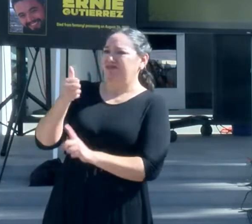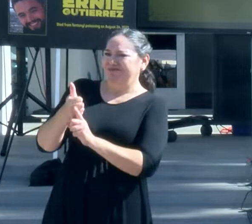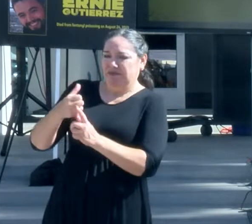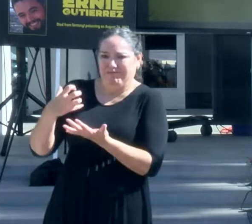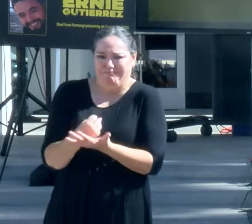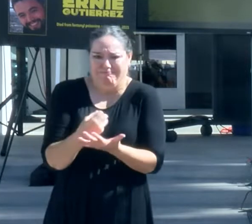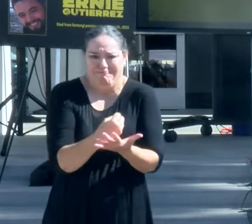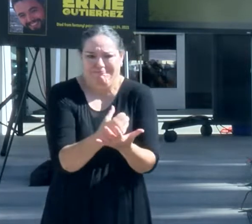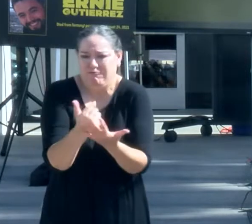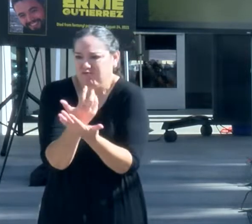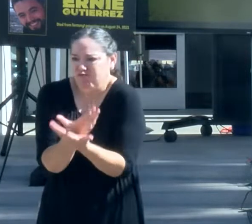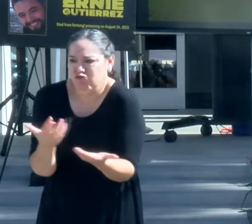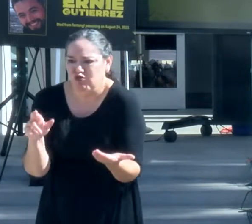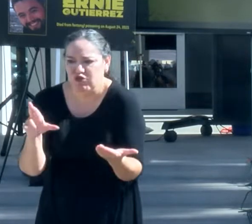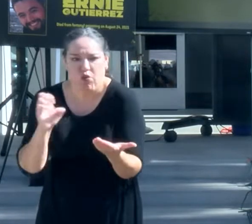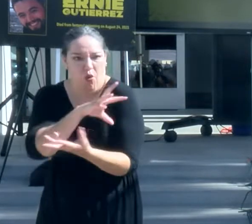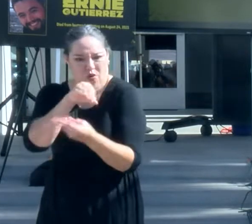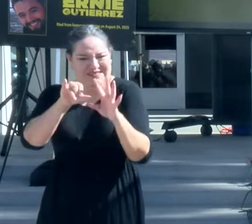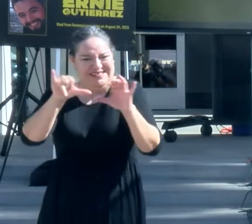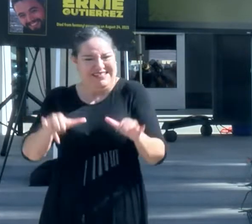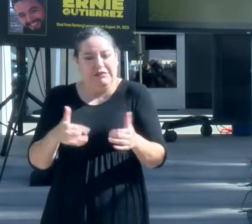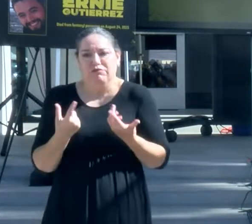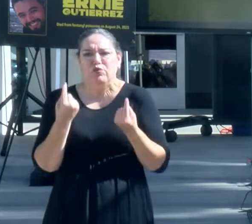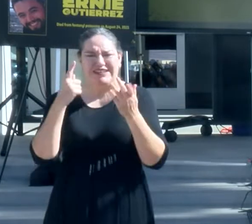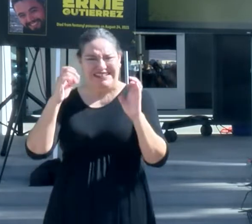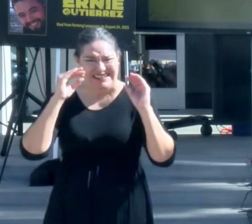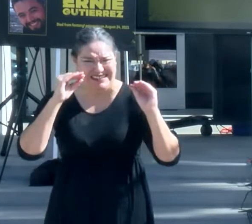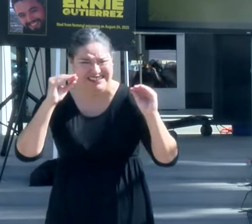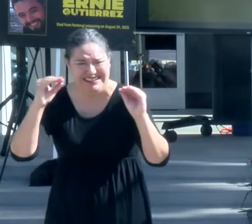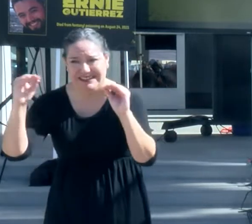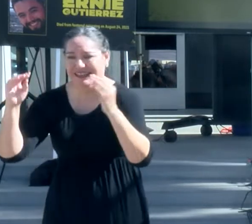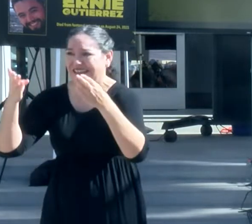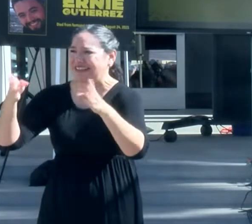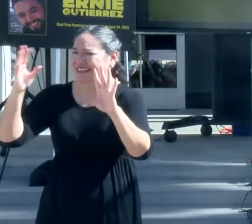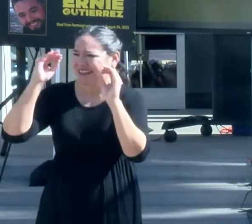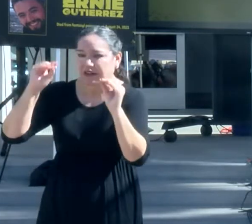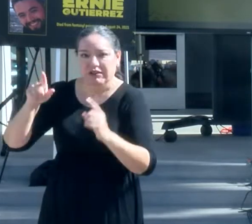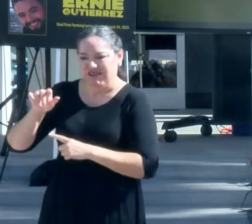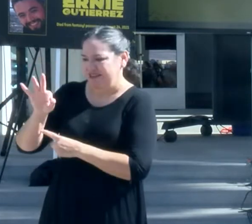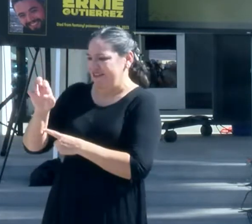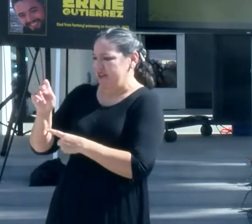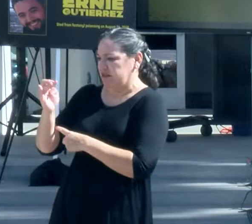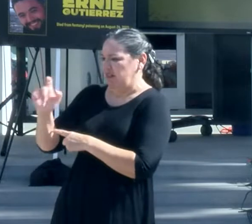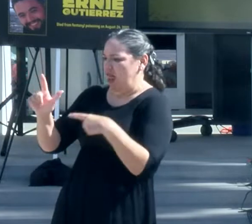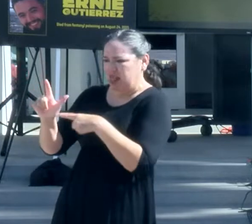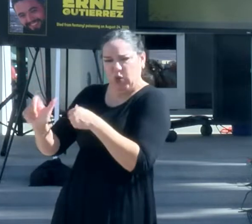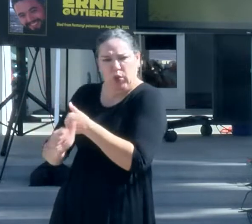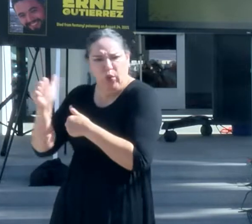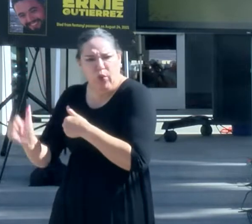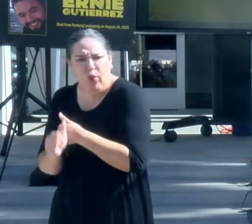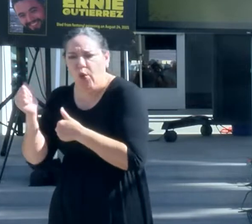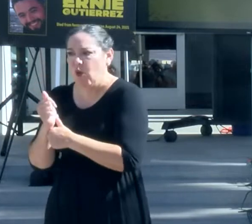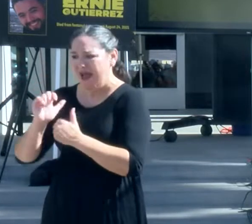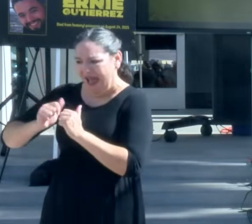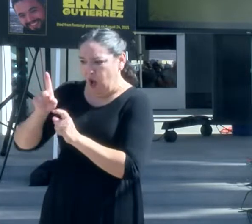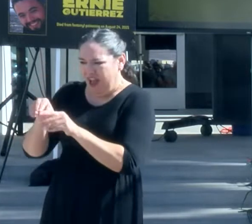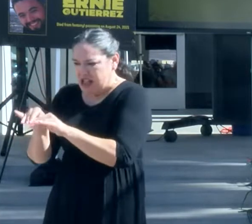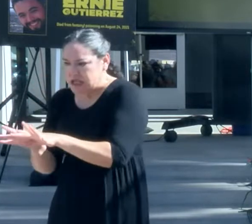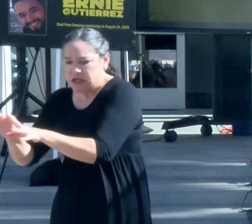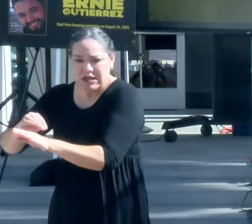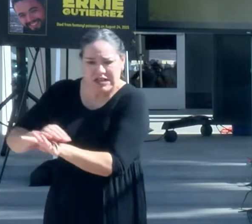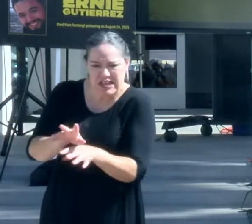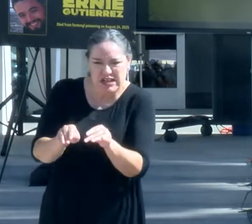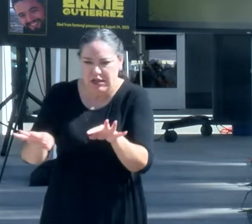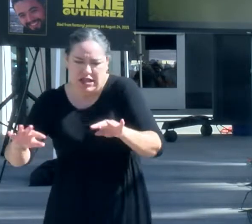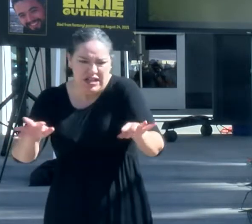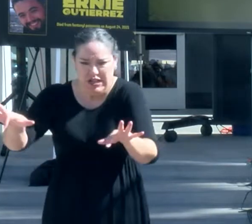our system to educate the public on the dangers of fentanyl, track the drugs movement in our communities, and treat those with